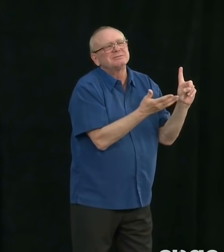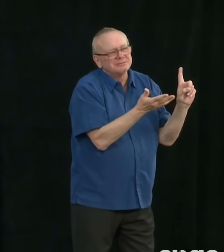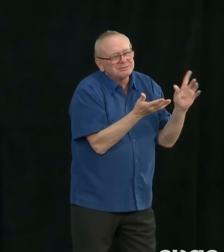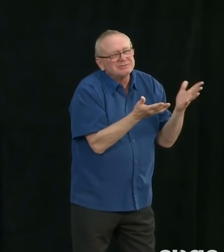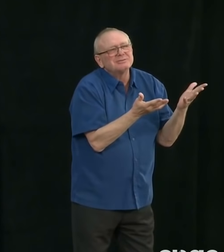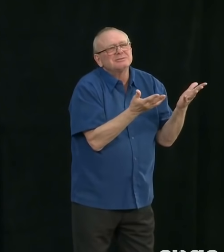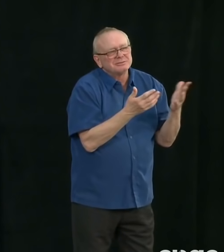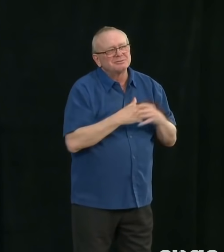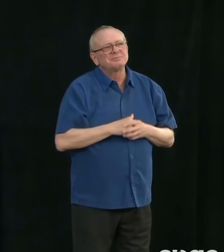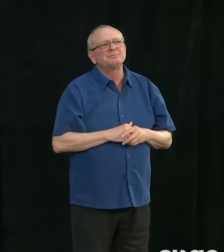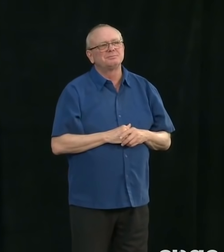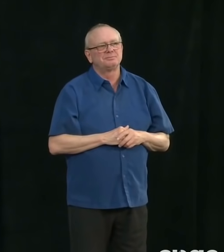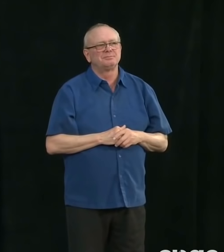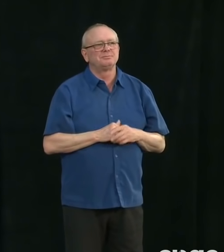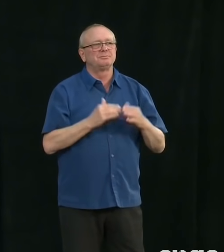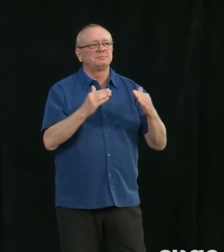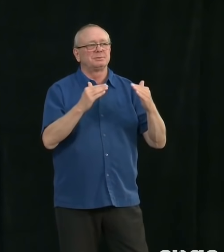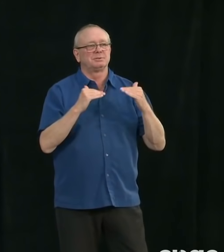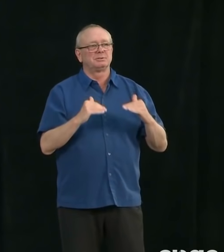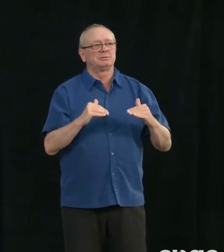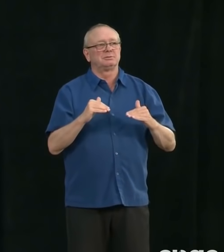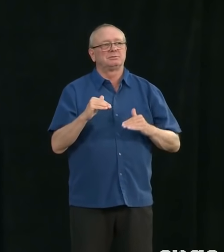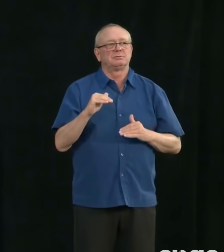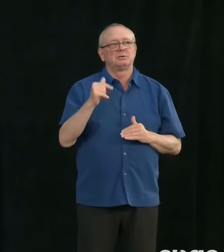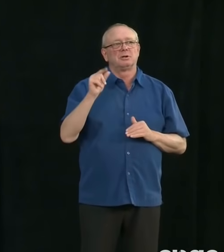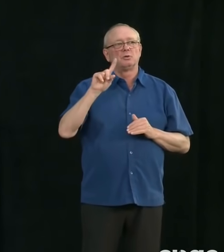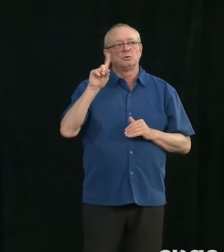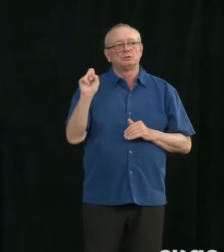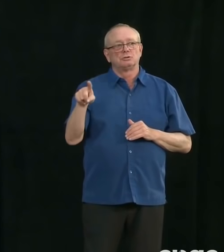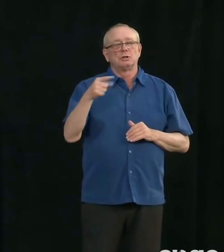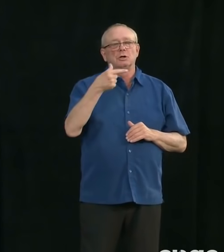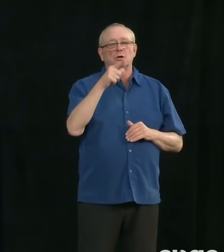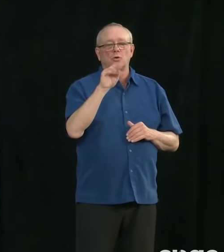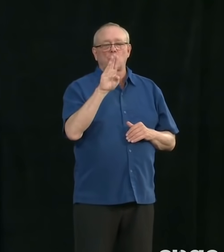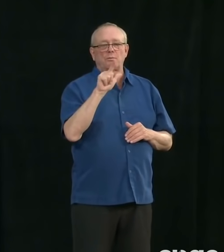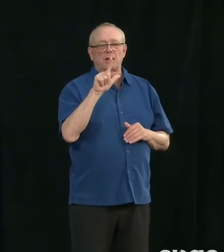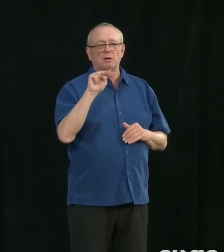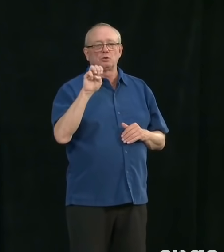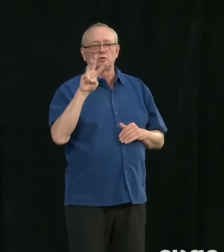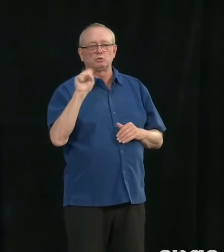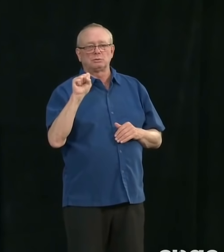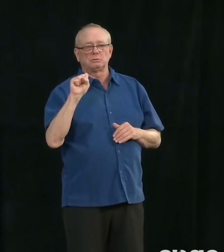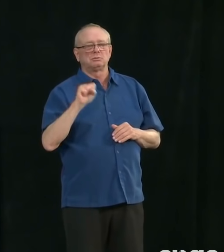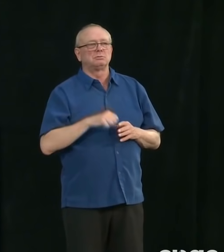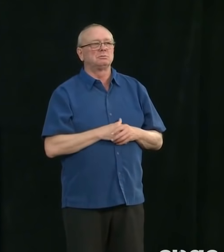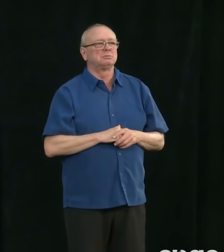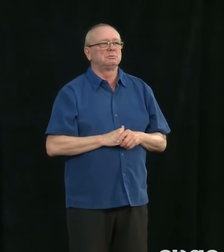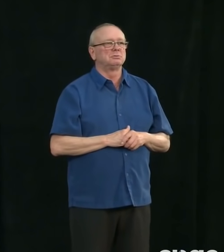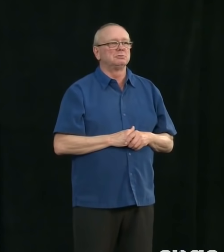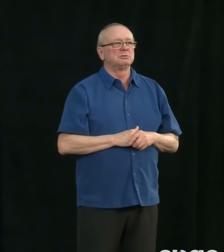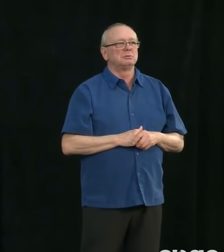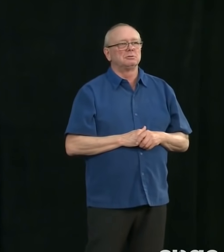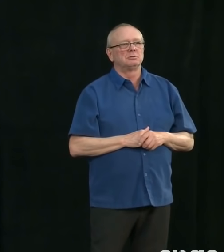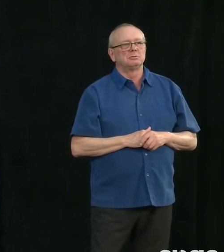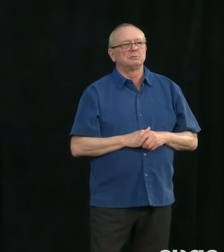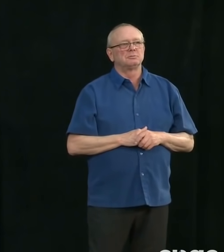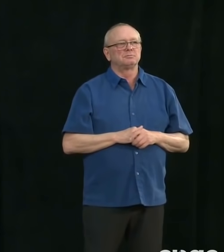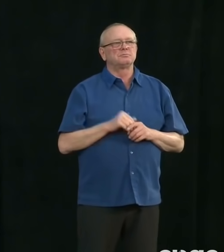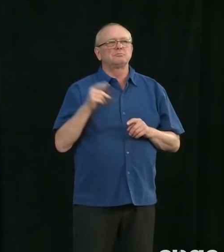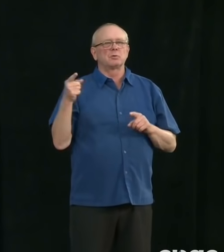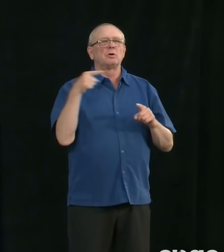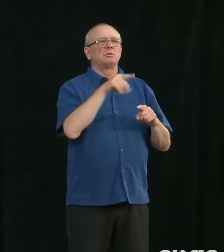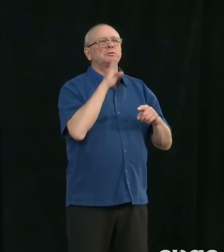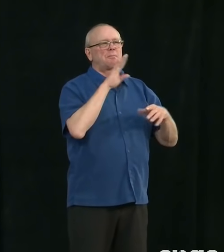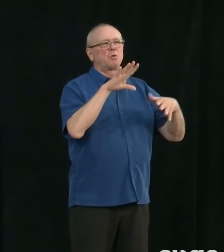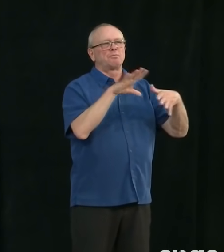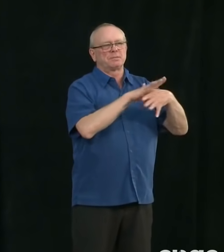Hi there, Dr. Hinshaw. Kind of on the same lines in regards to Harmony. What sort of measures are you aware of